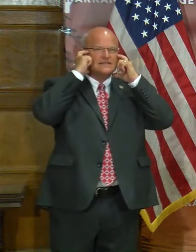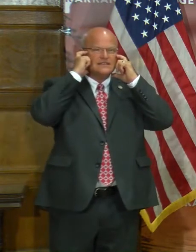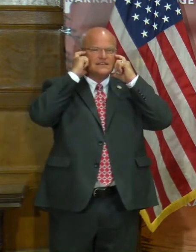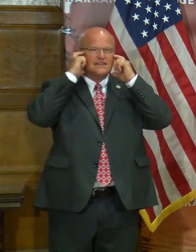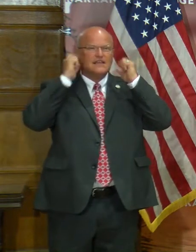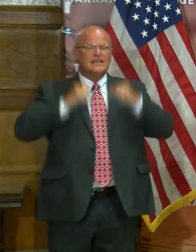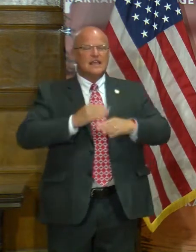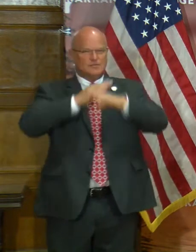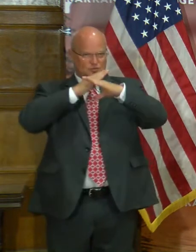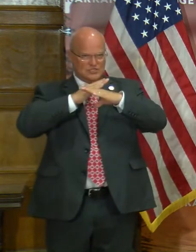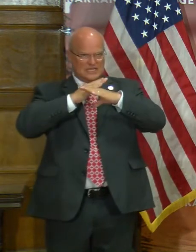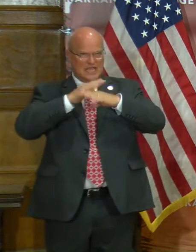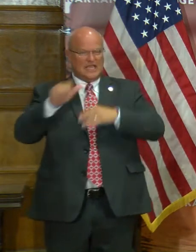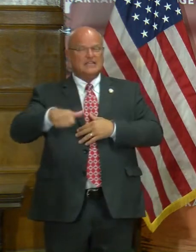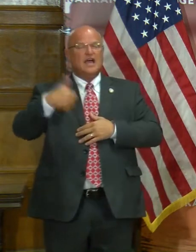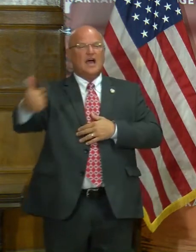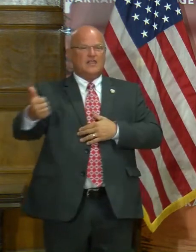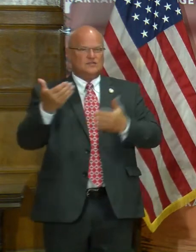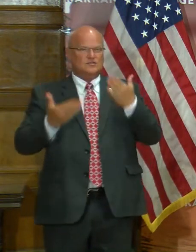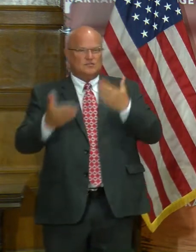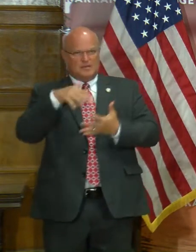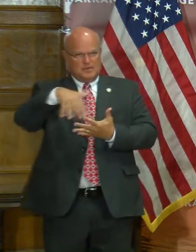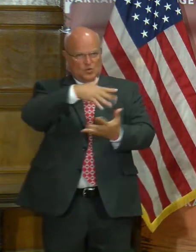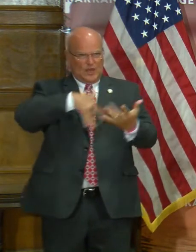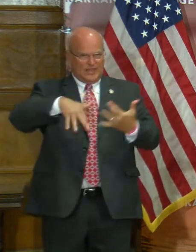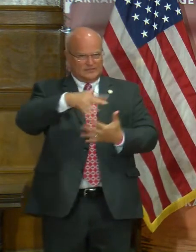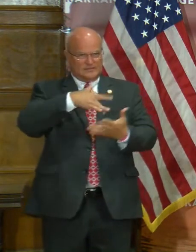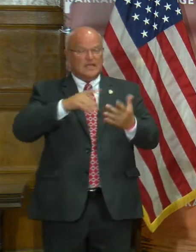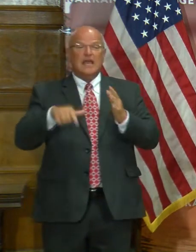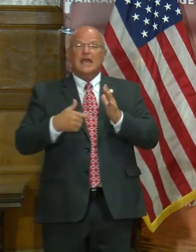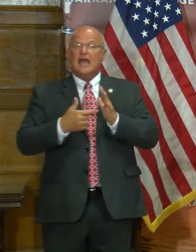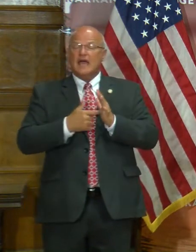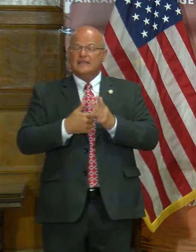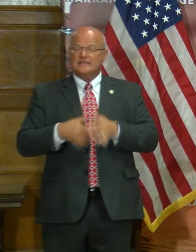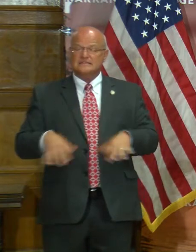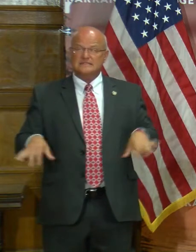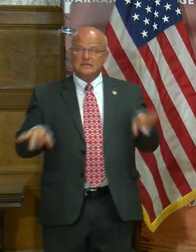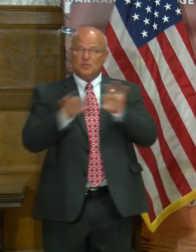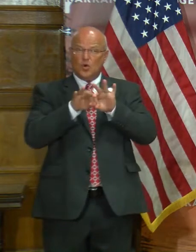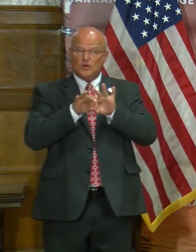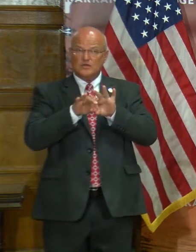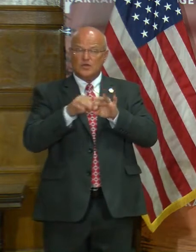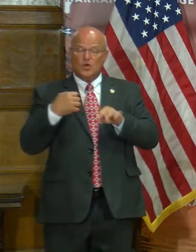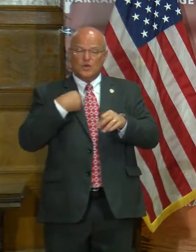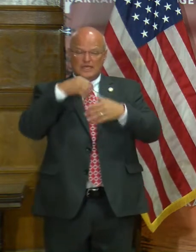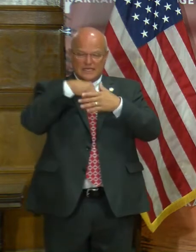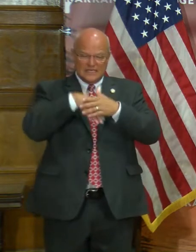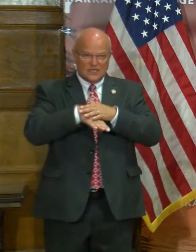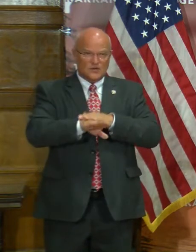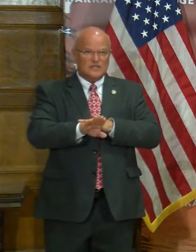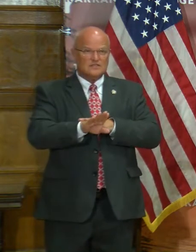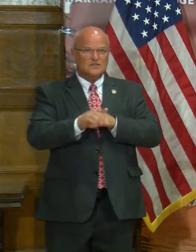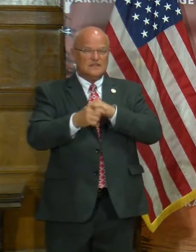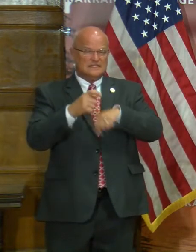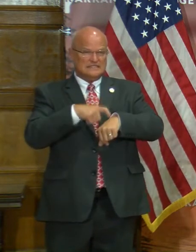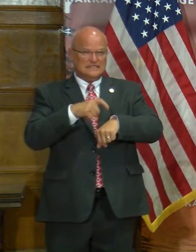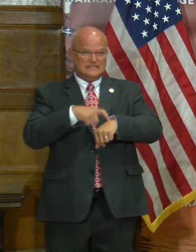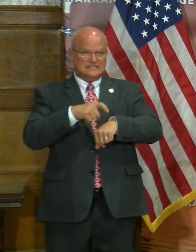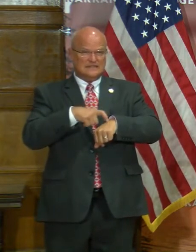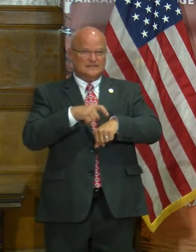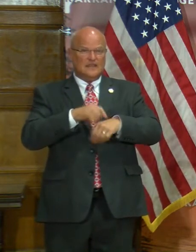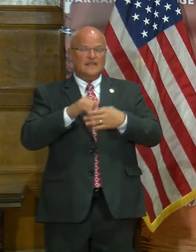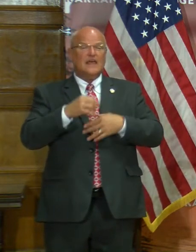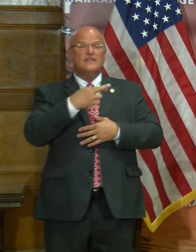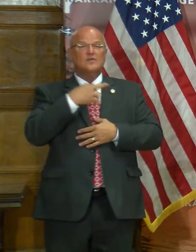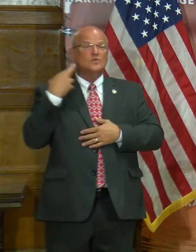that you can protect others that you might be around. And this is very important as we enter into this season, that